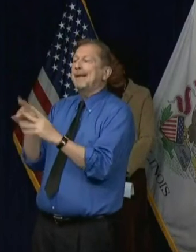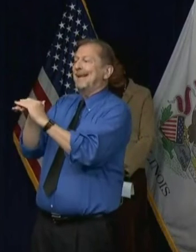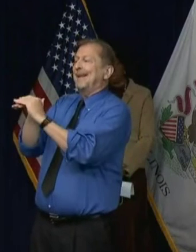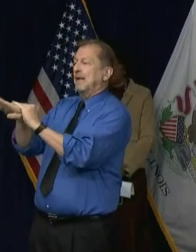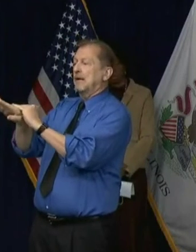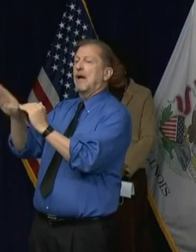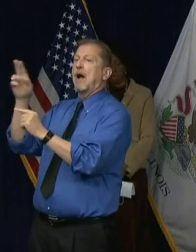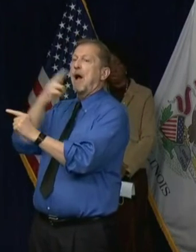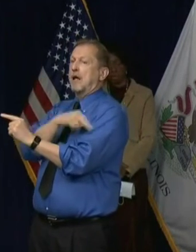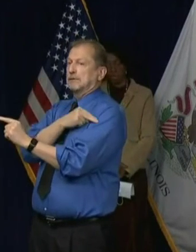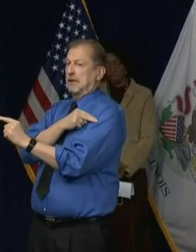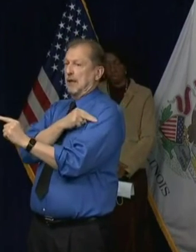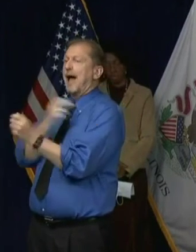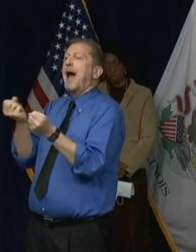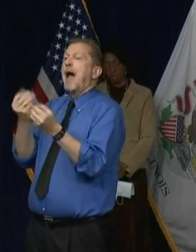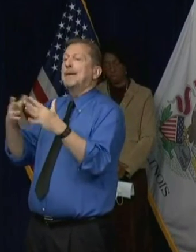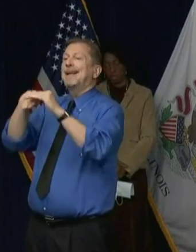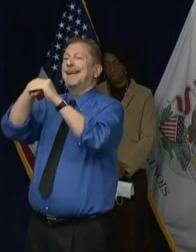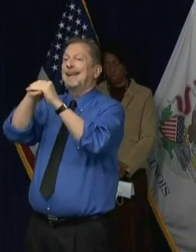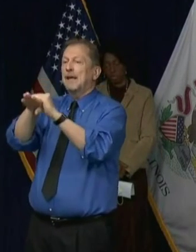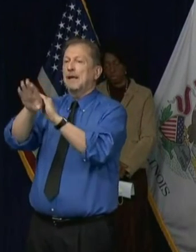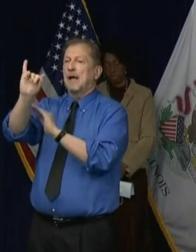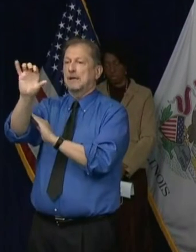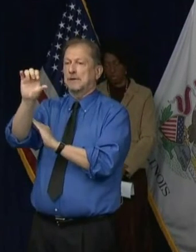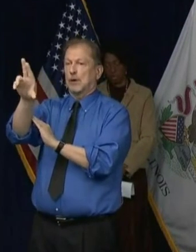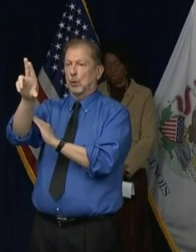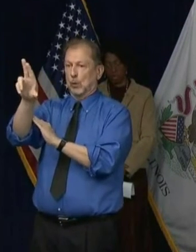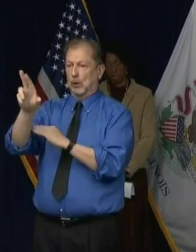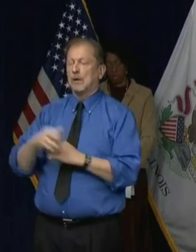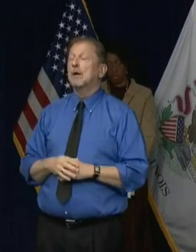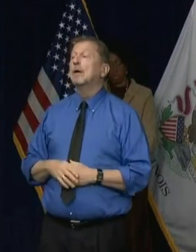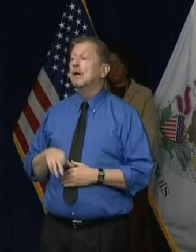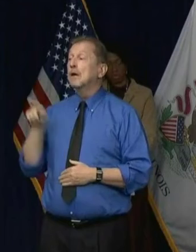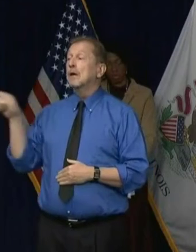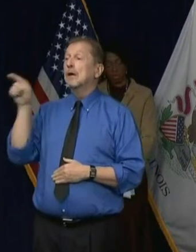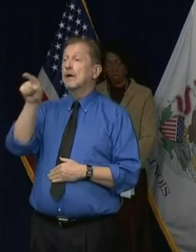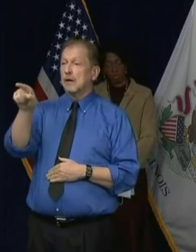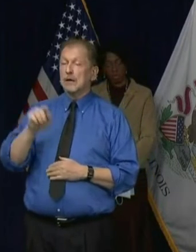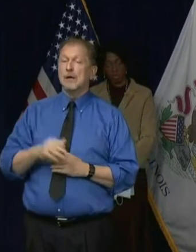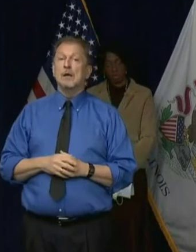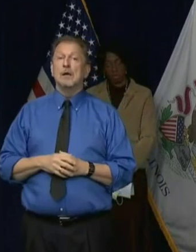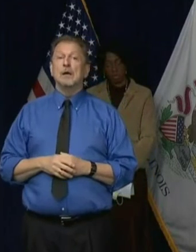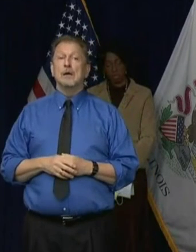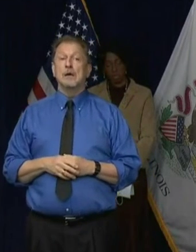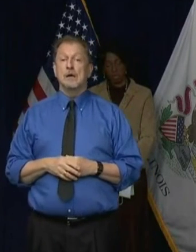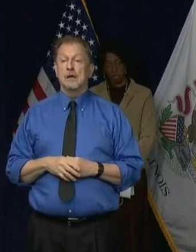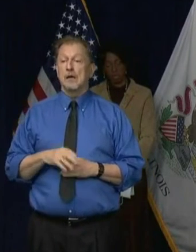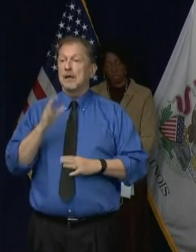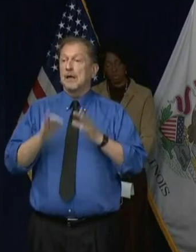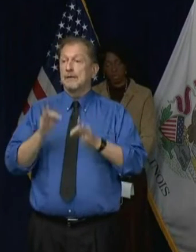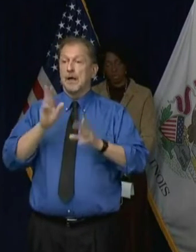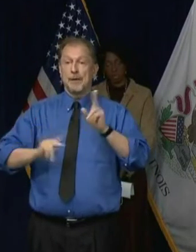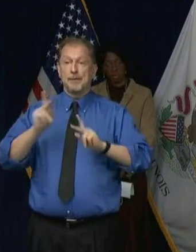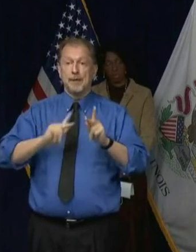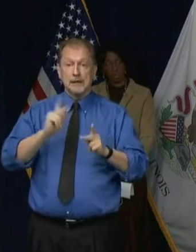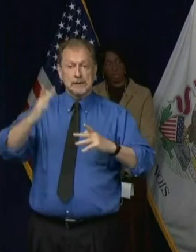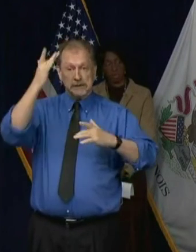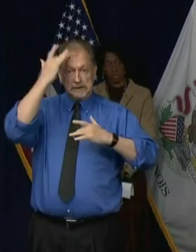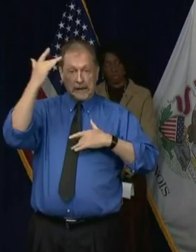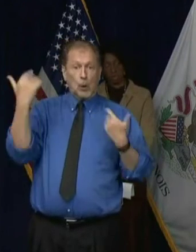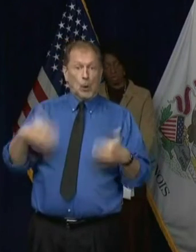hospitalizations and ICU beds, for several reasons, but the most important of which is if people are sick enough to go to the hospital, that's